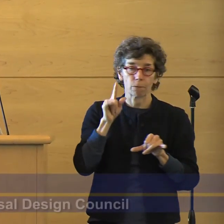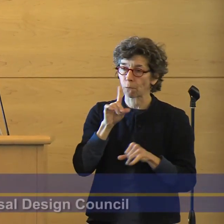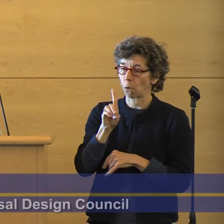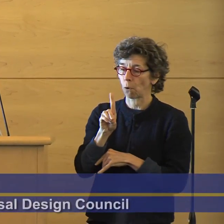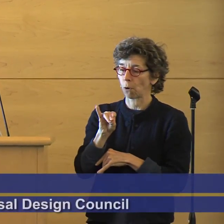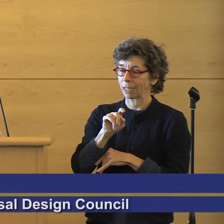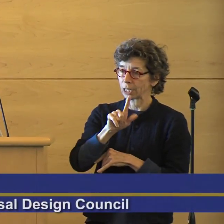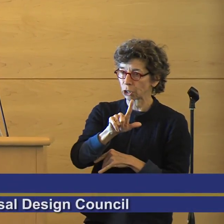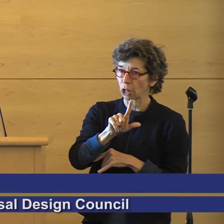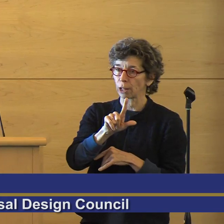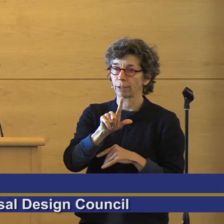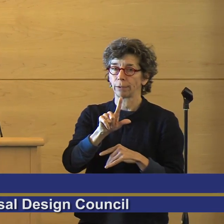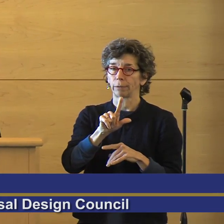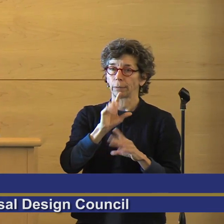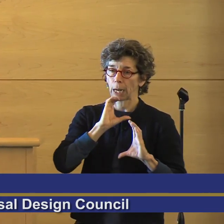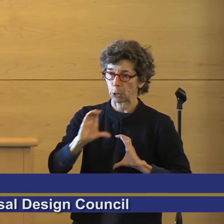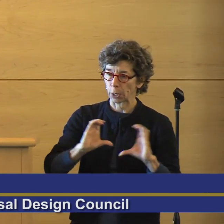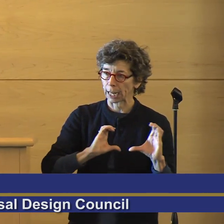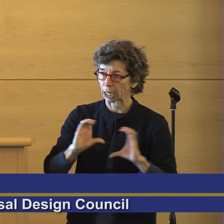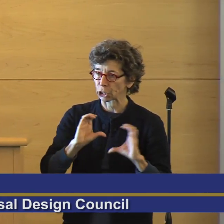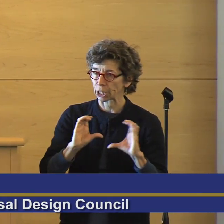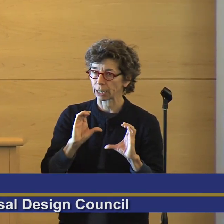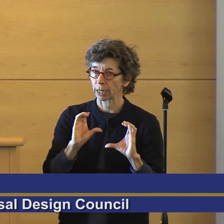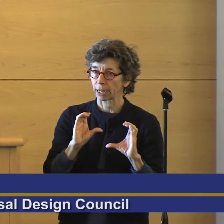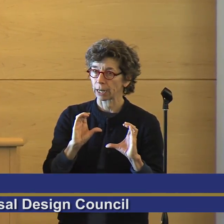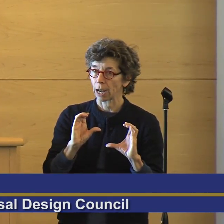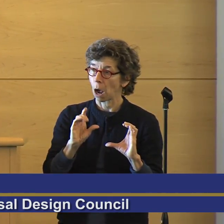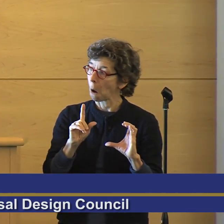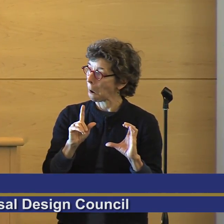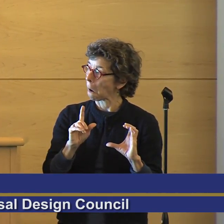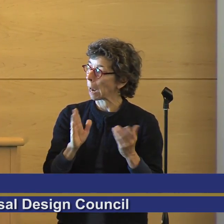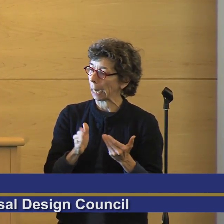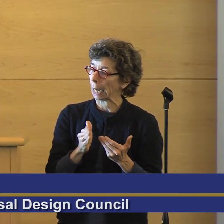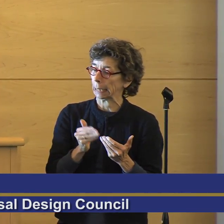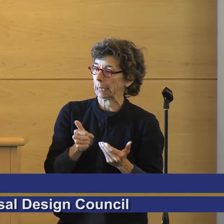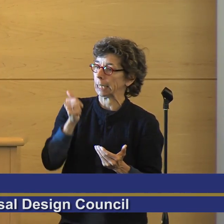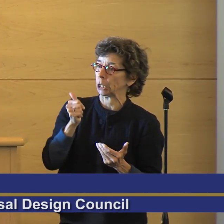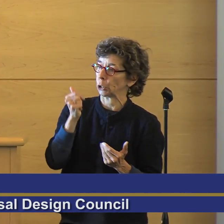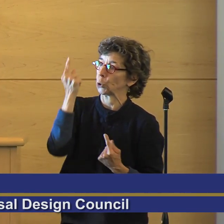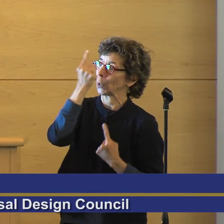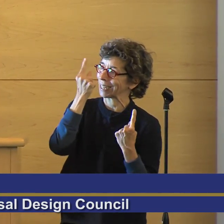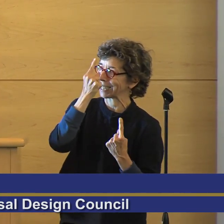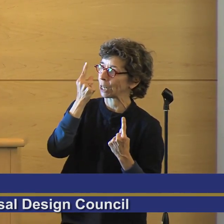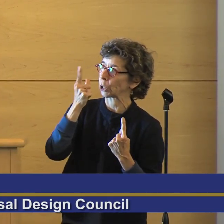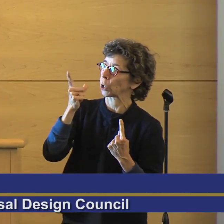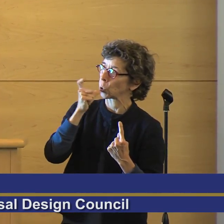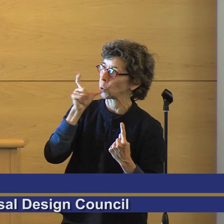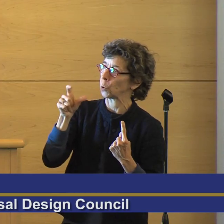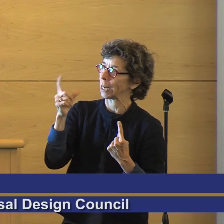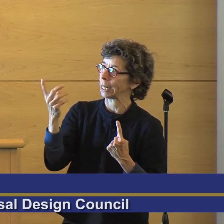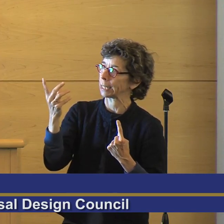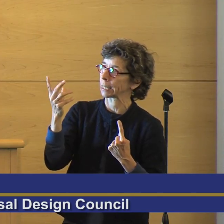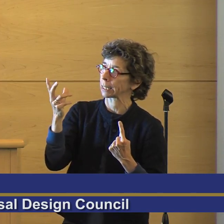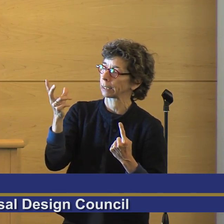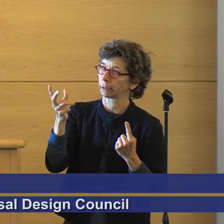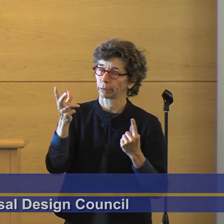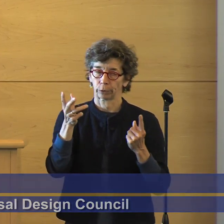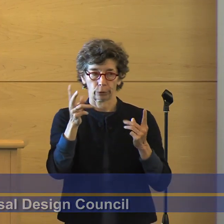Terrill, thank you very much for this information. It's amazing to me how consistent the message